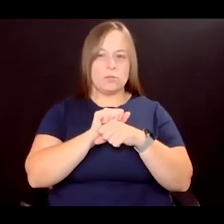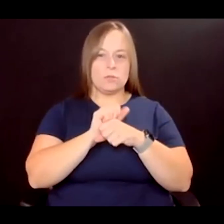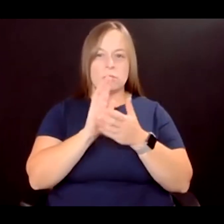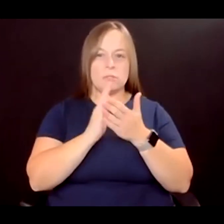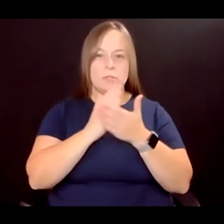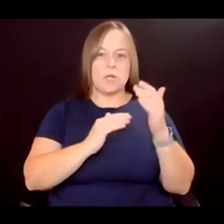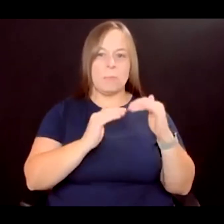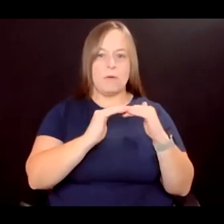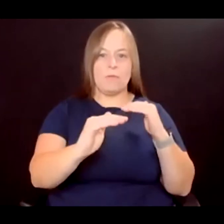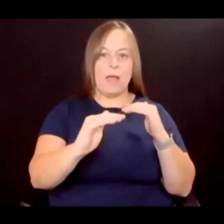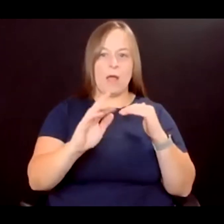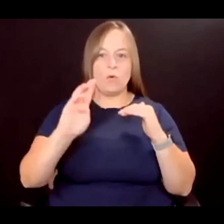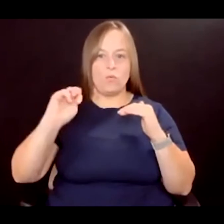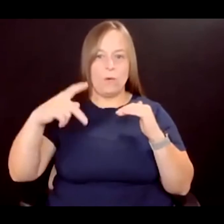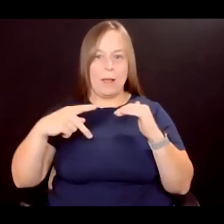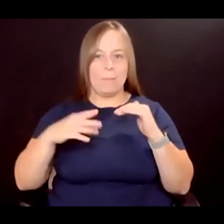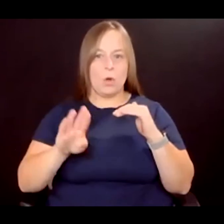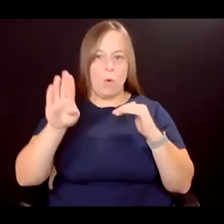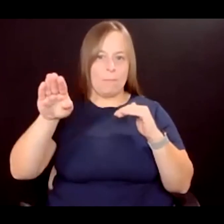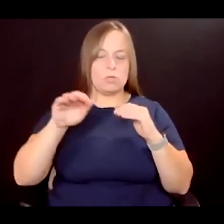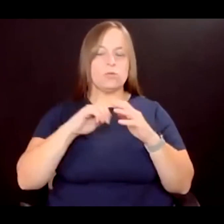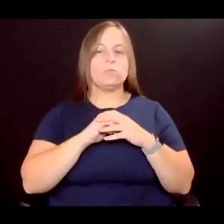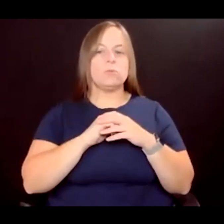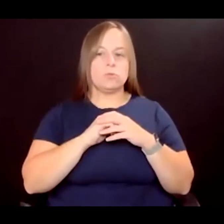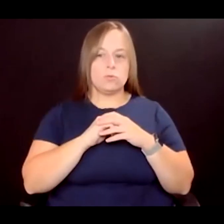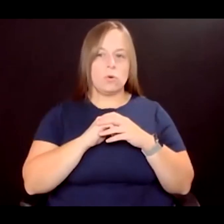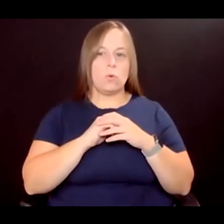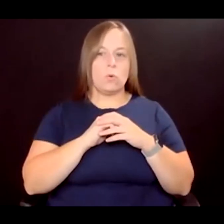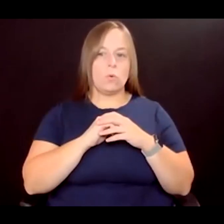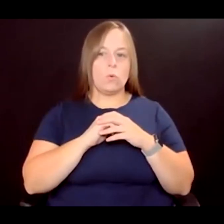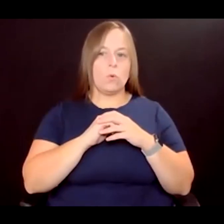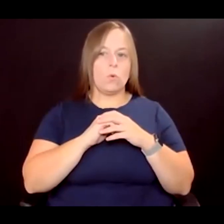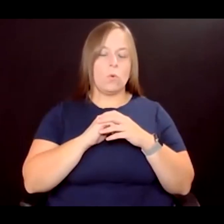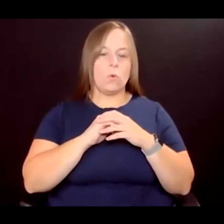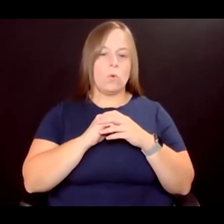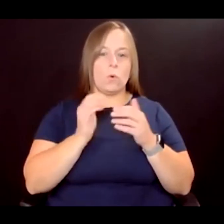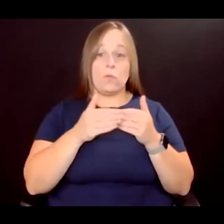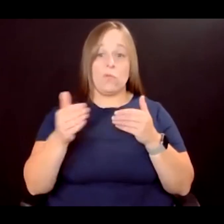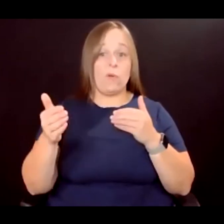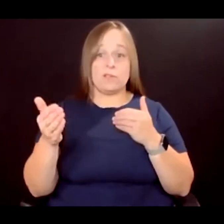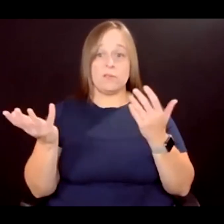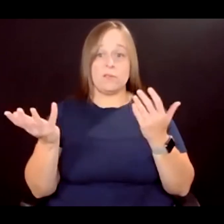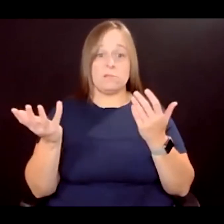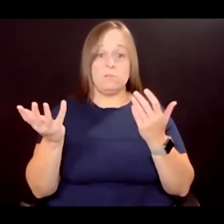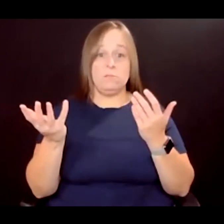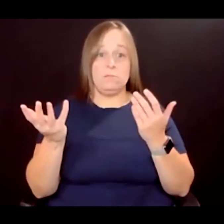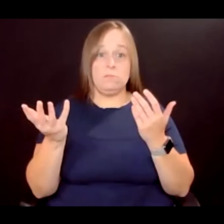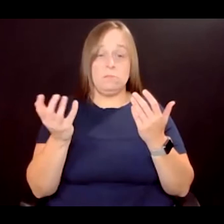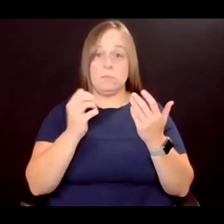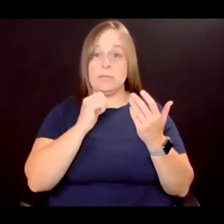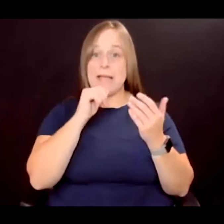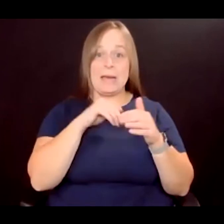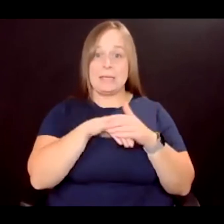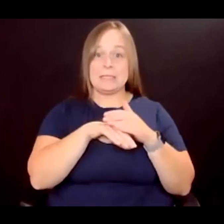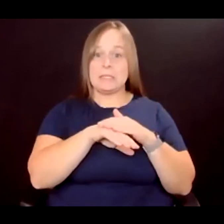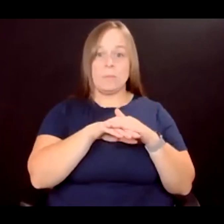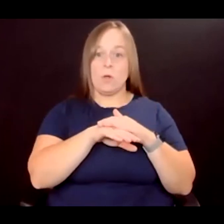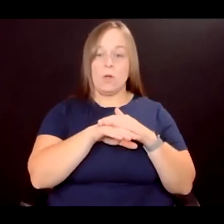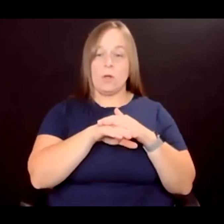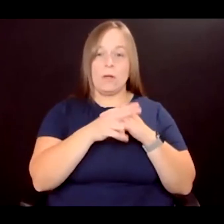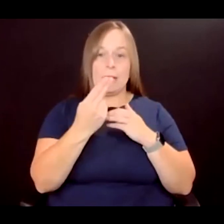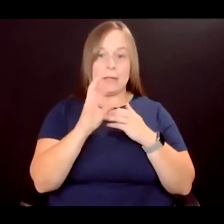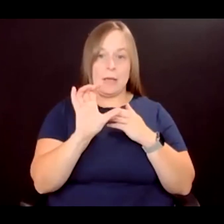it. Oh, there it is. Do we have enough adequate staff, but not doing the right work? Now, we might have those, Katie, this